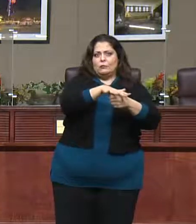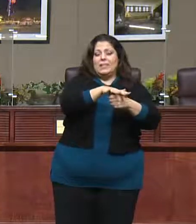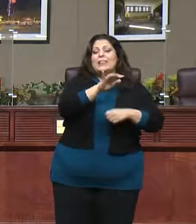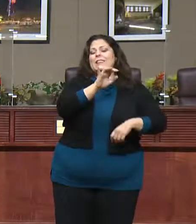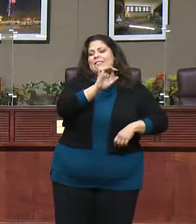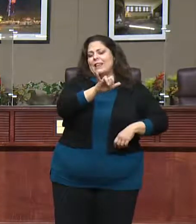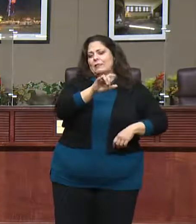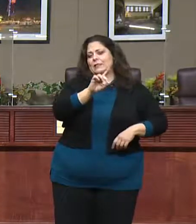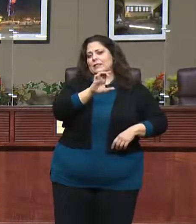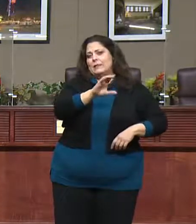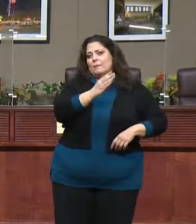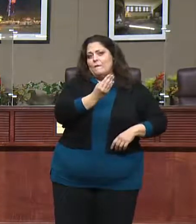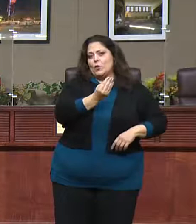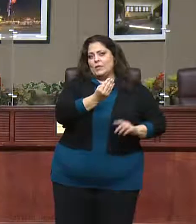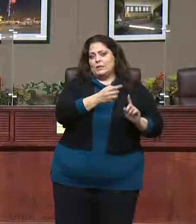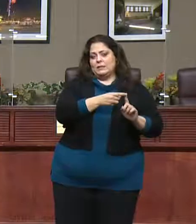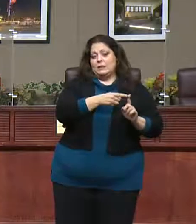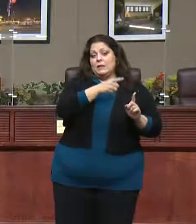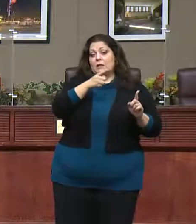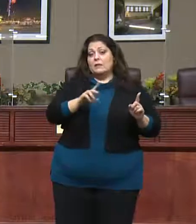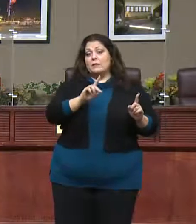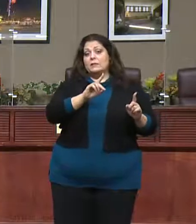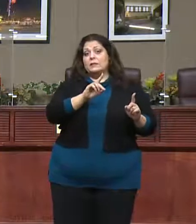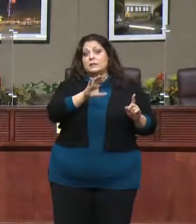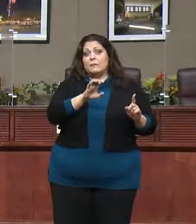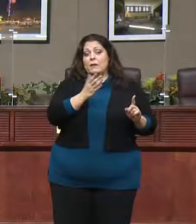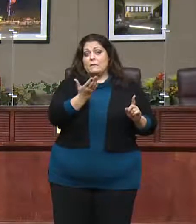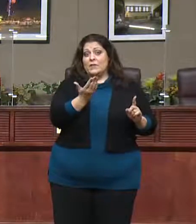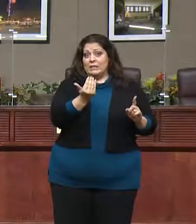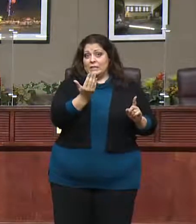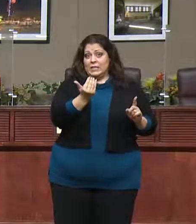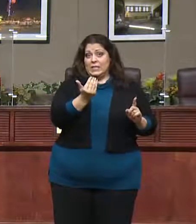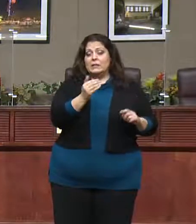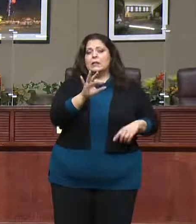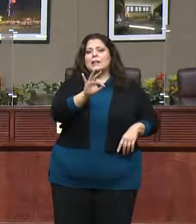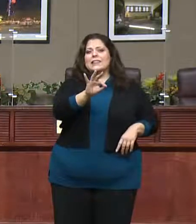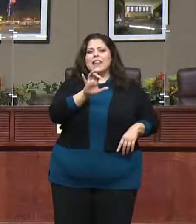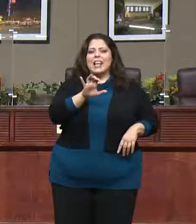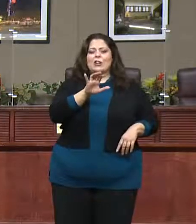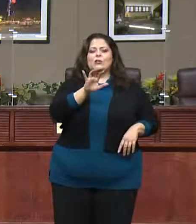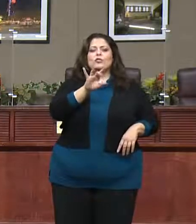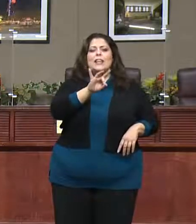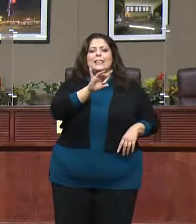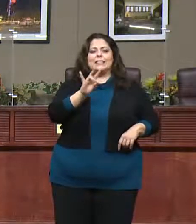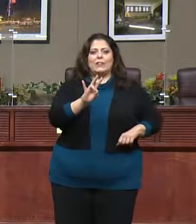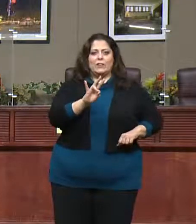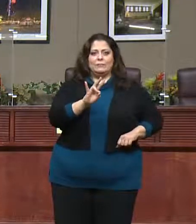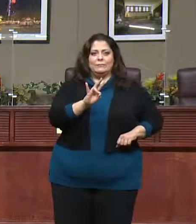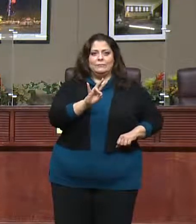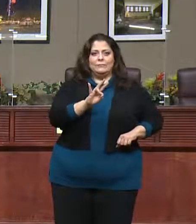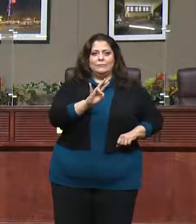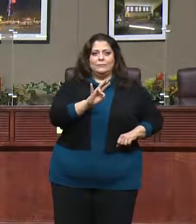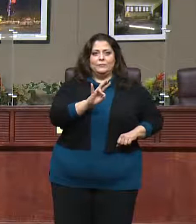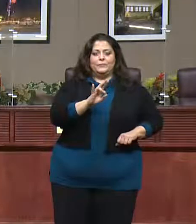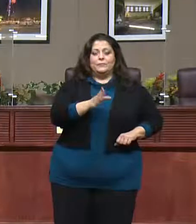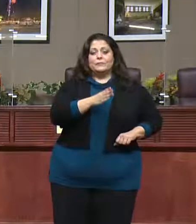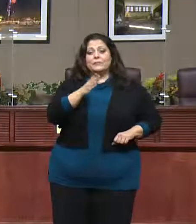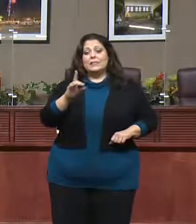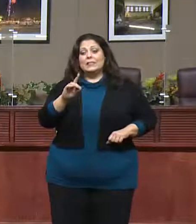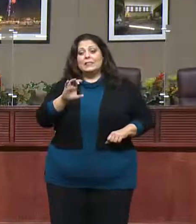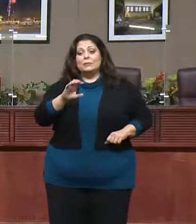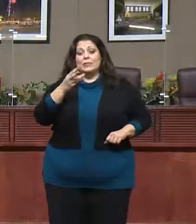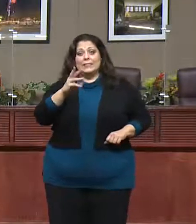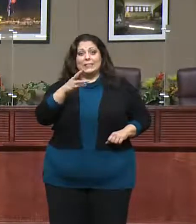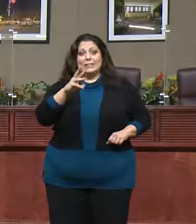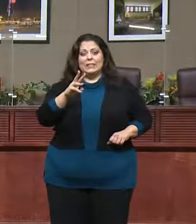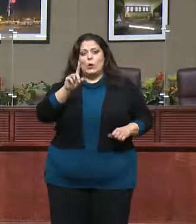14th. December 15th, we vaccinated 987. December 16th,